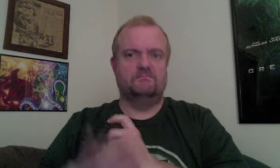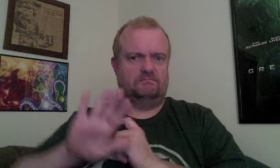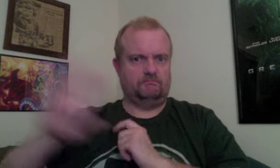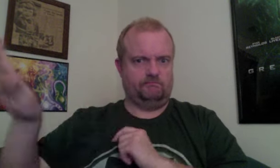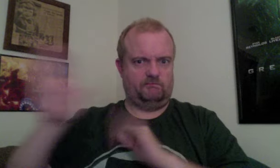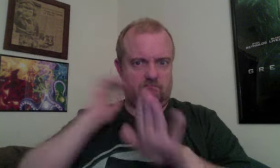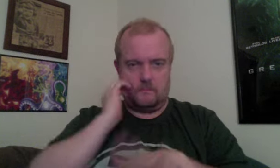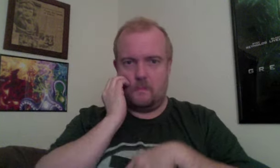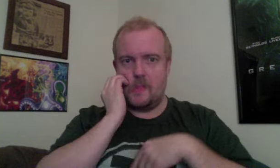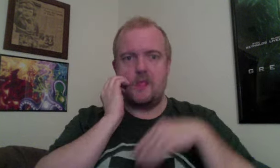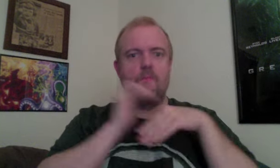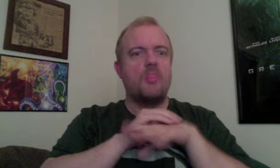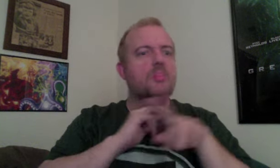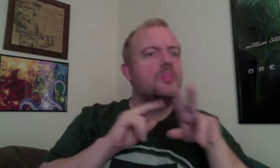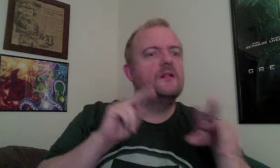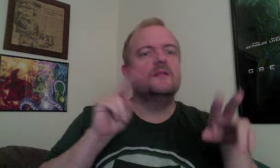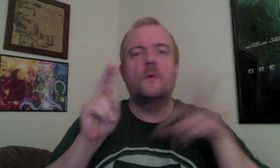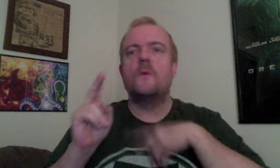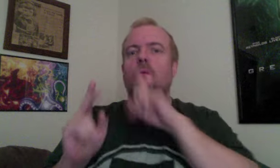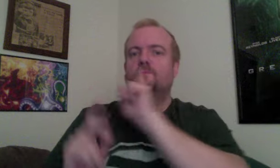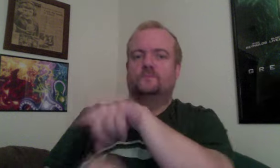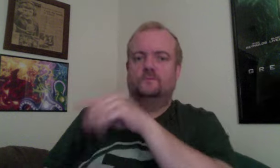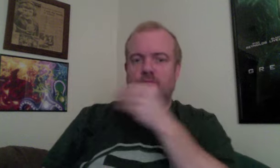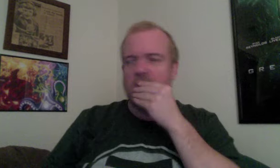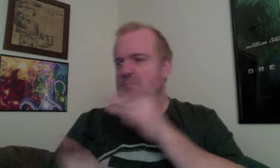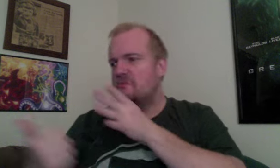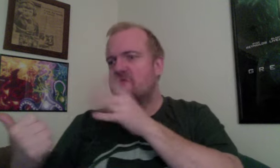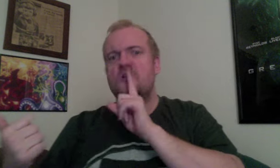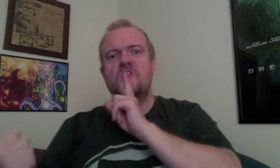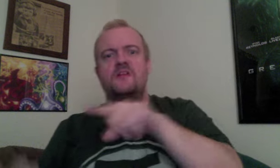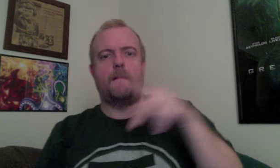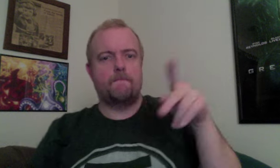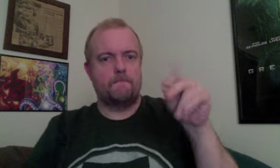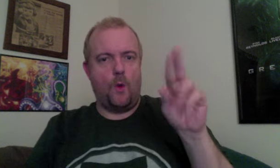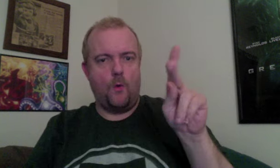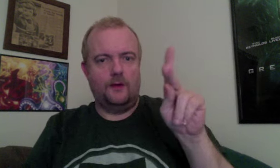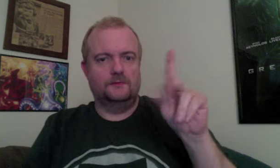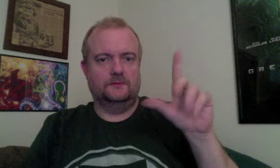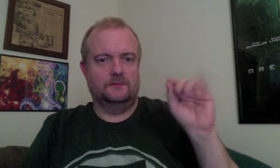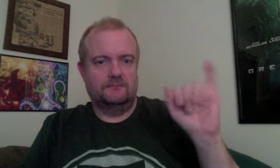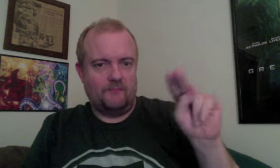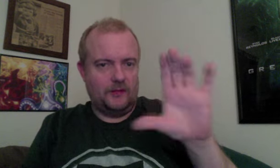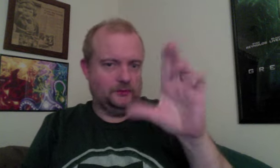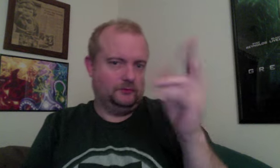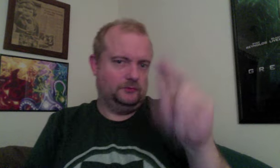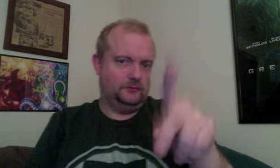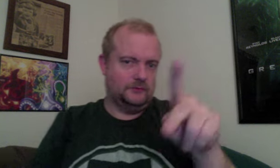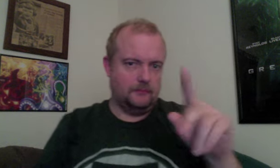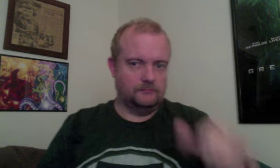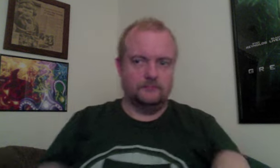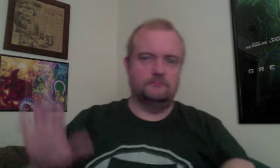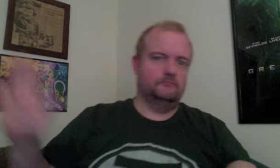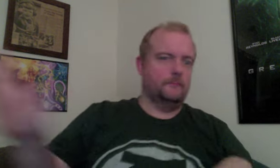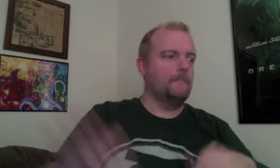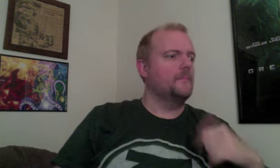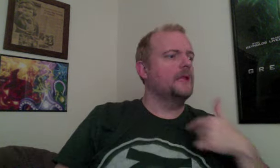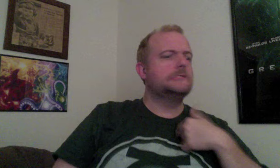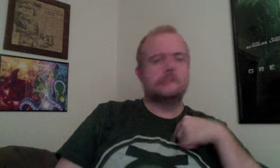The Bible says, "And the angel of the Lord appeared unto him in a flame of fire out of a bush. And the